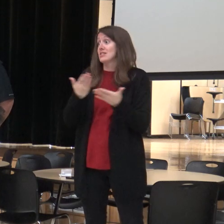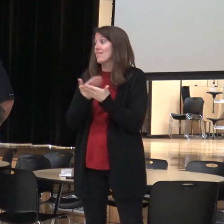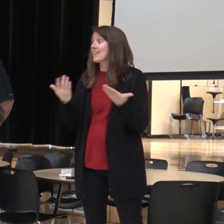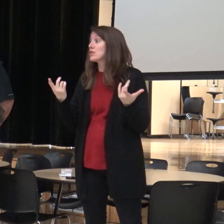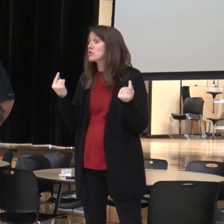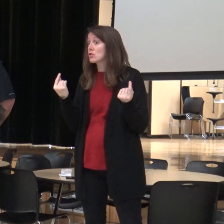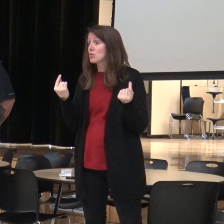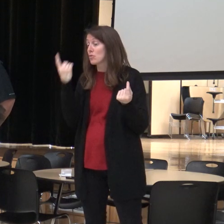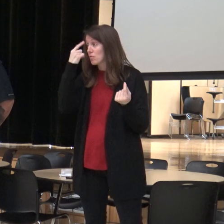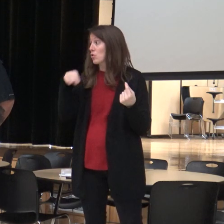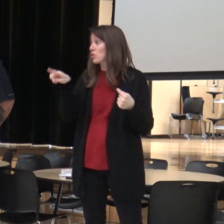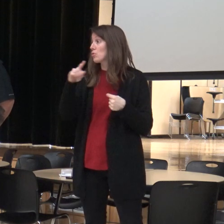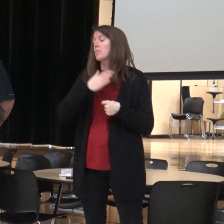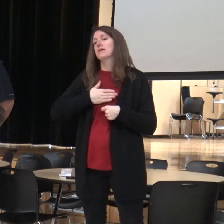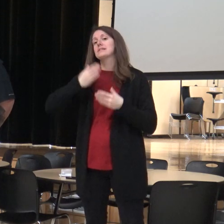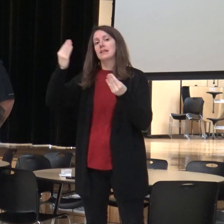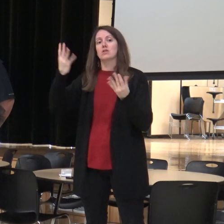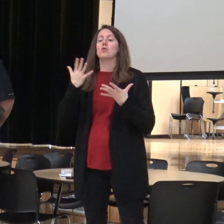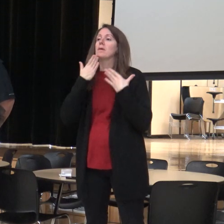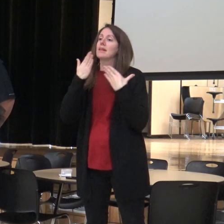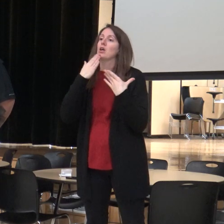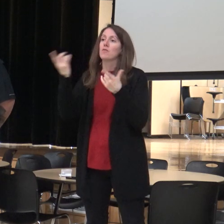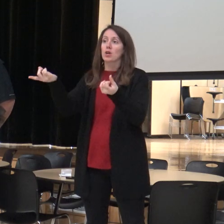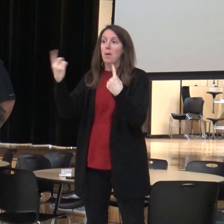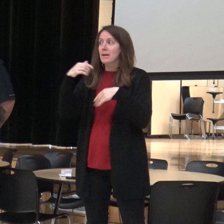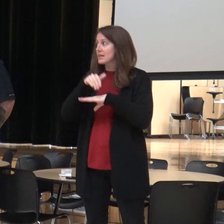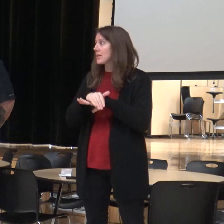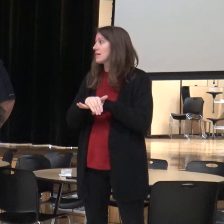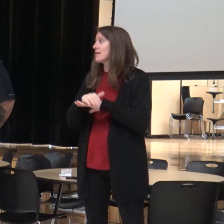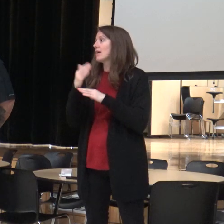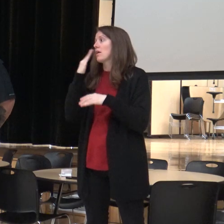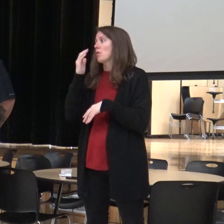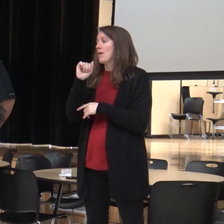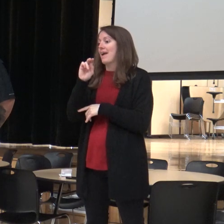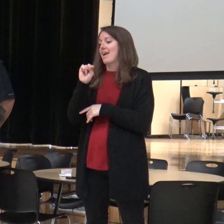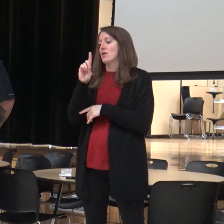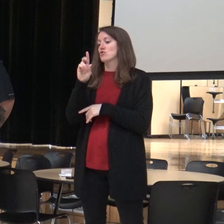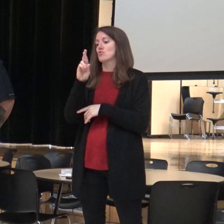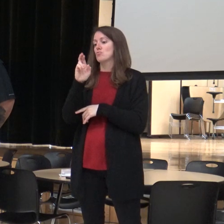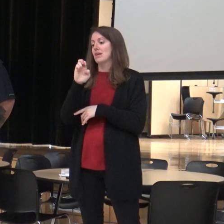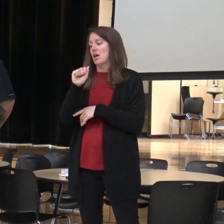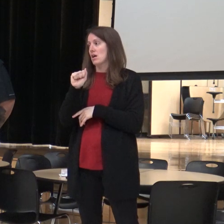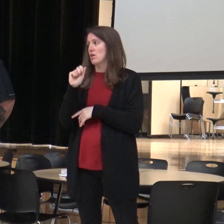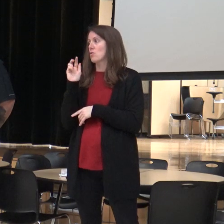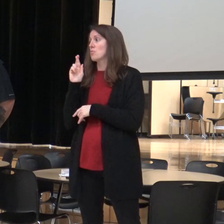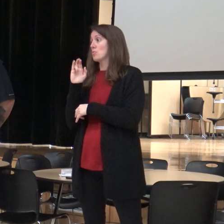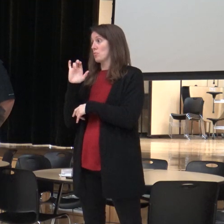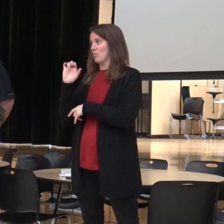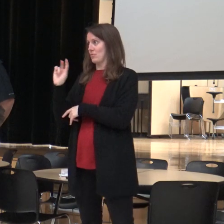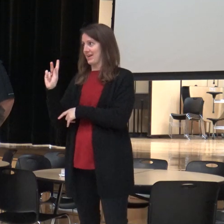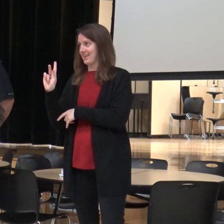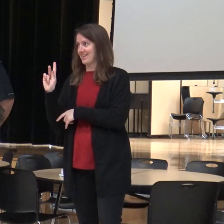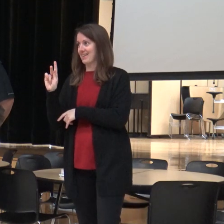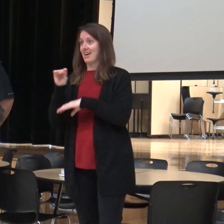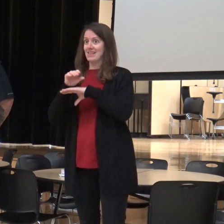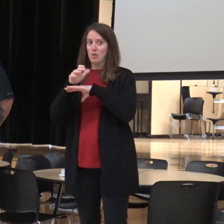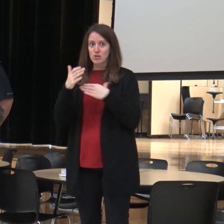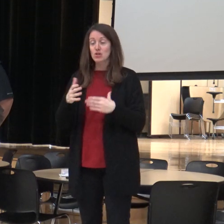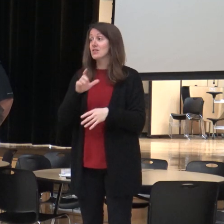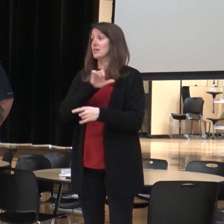things we can do for you, please let us know as well. But thanks for being here. I know Andrea and Rick, our school counselors, are staying. Chief Exit is